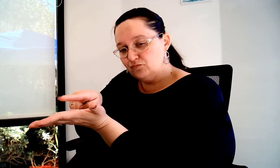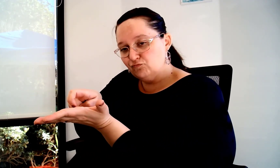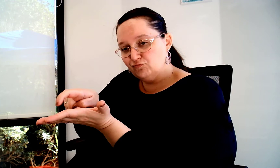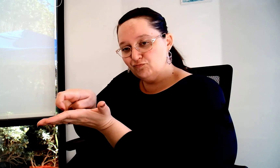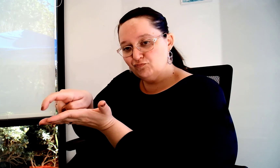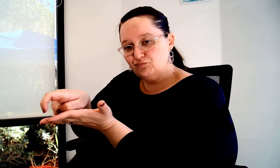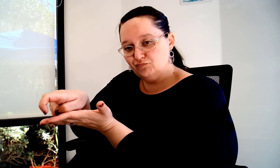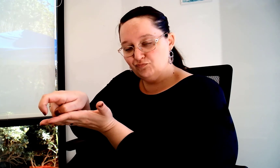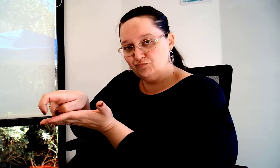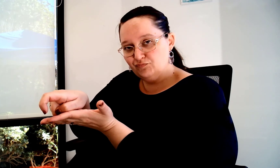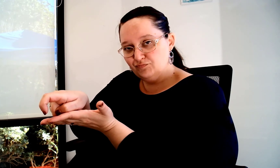Worm or caterpillar,